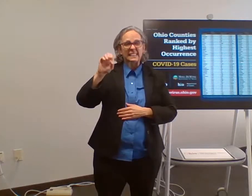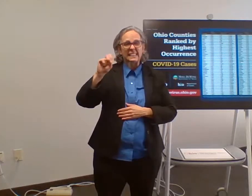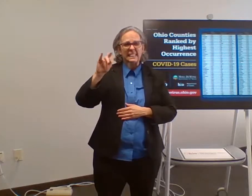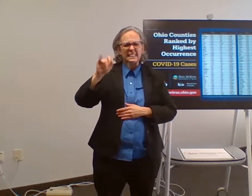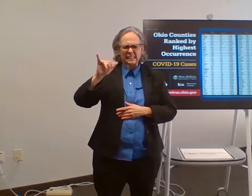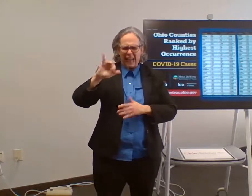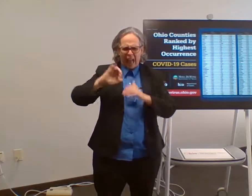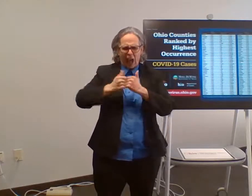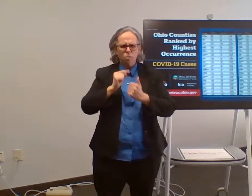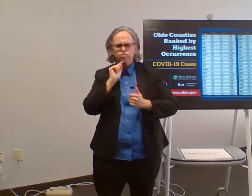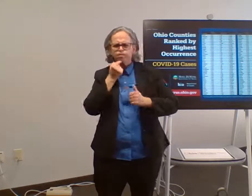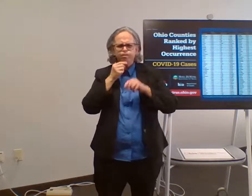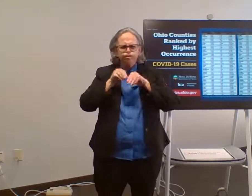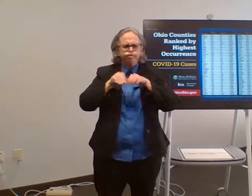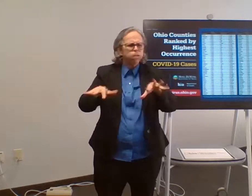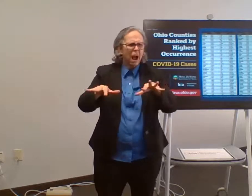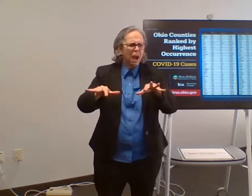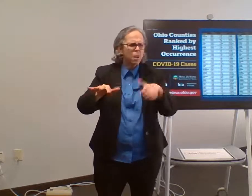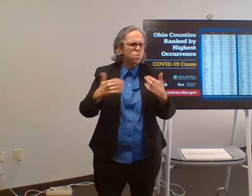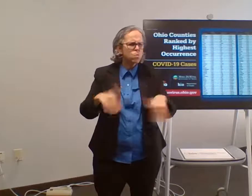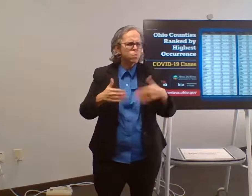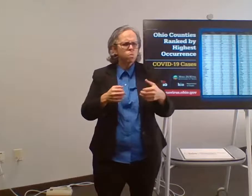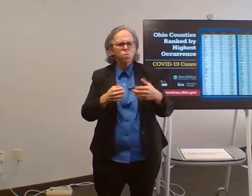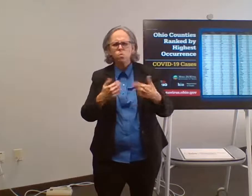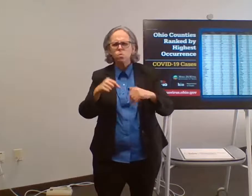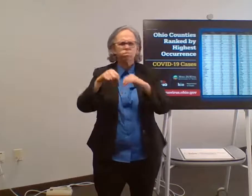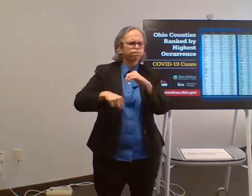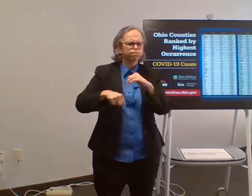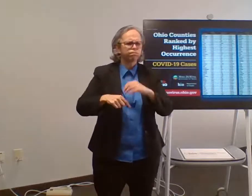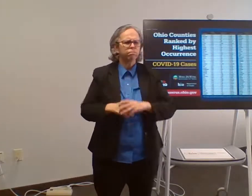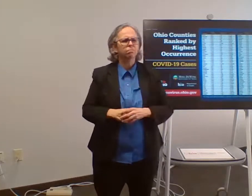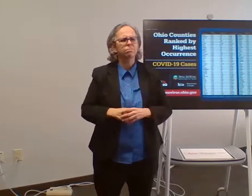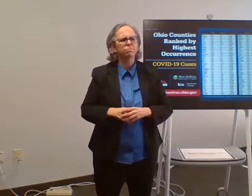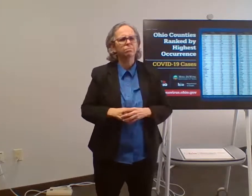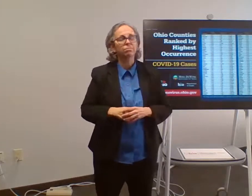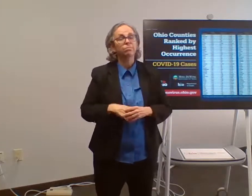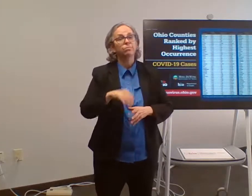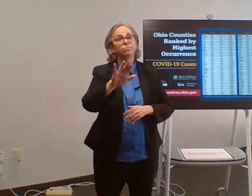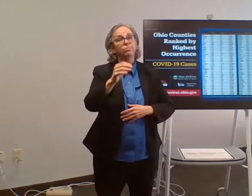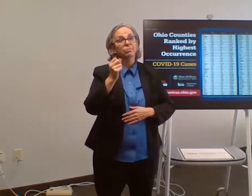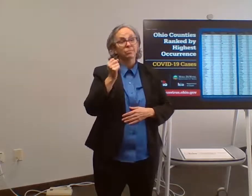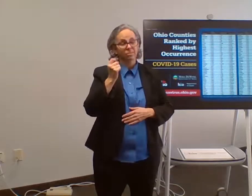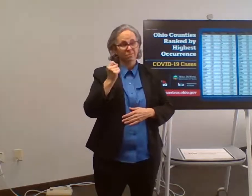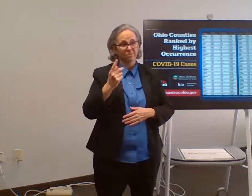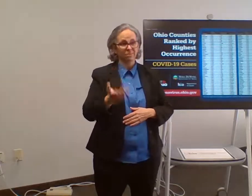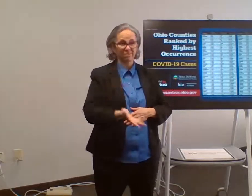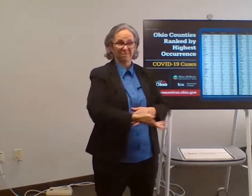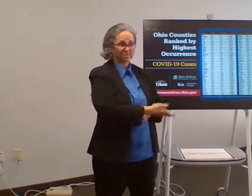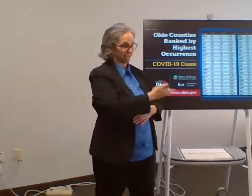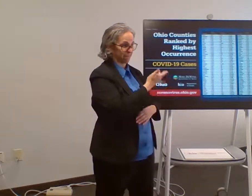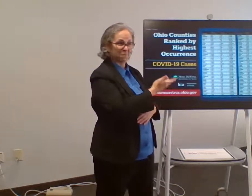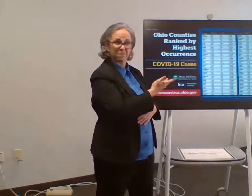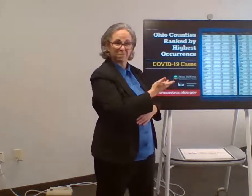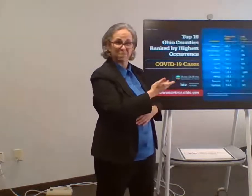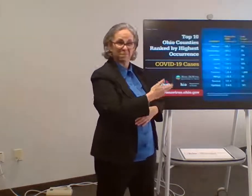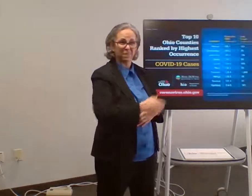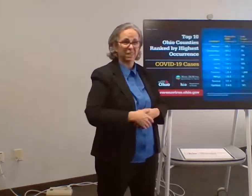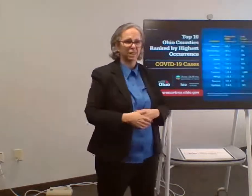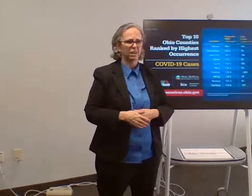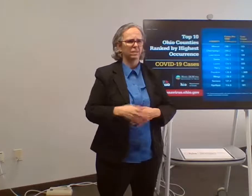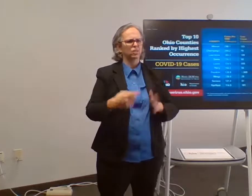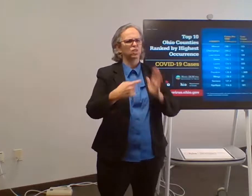spread and COVID cases in the county. And so, Eric, why don't let's go over to our top